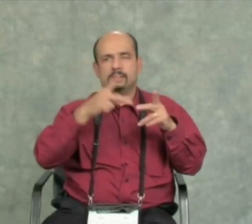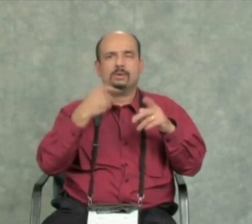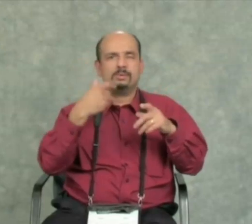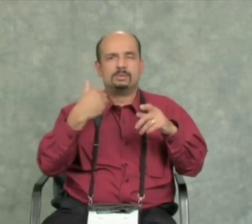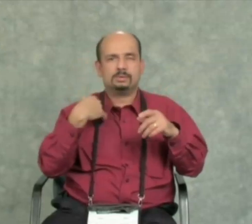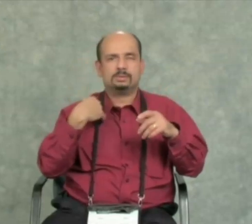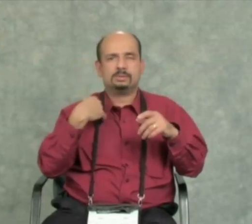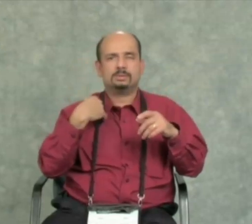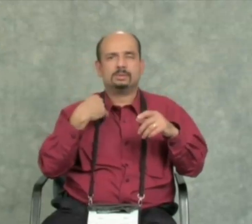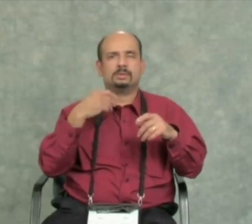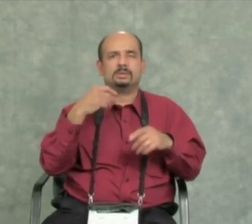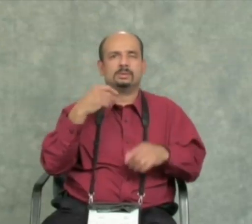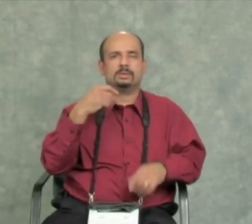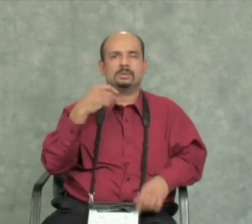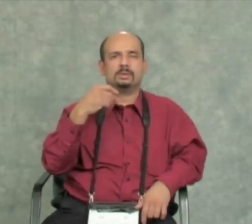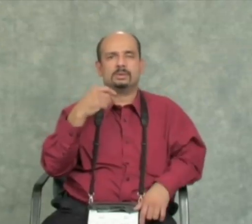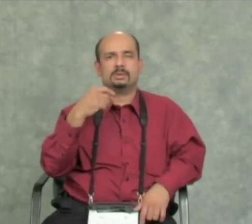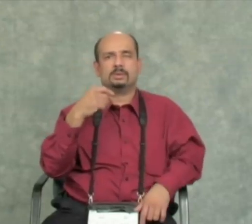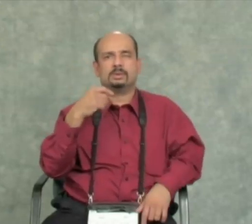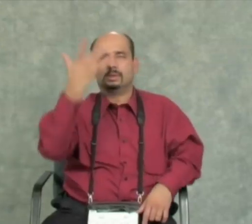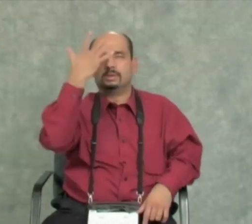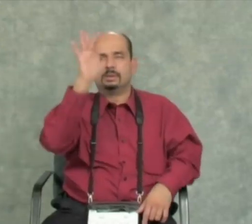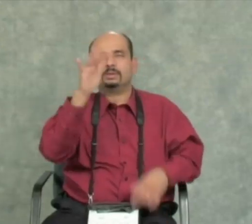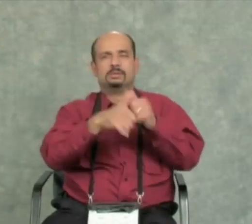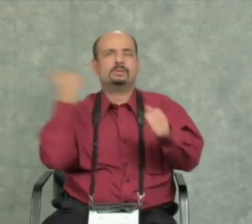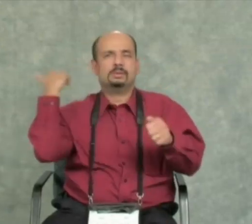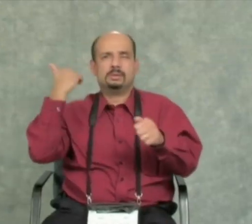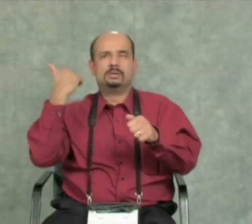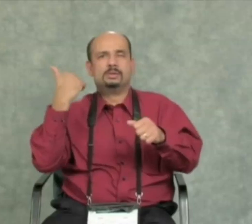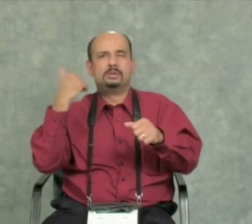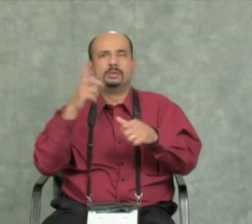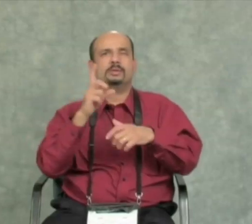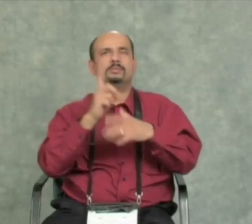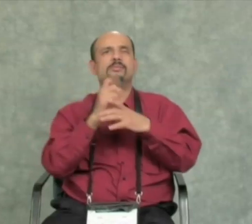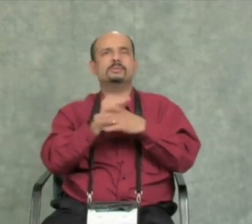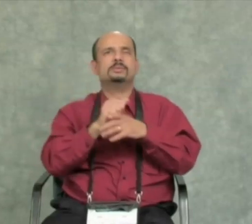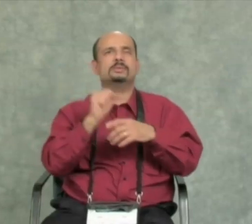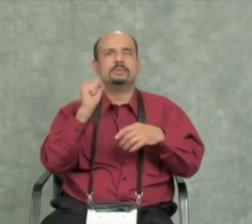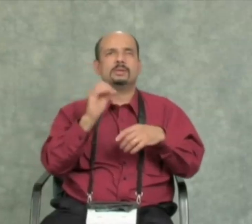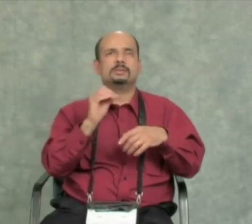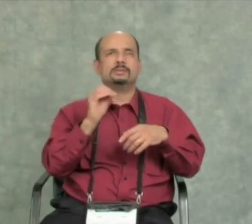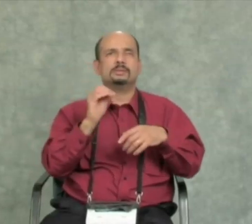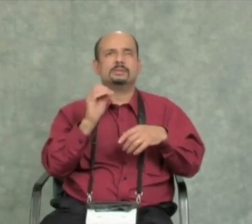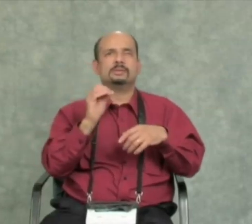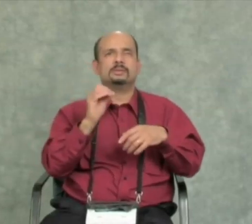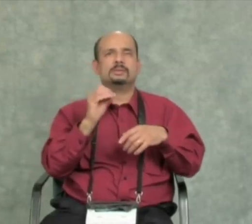That is really cool app because it's for people with mental delays and